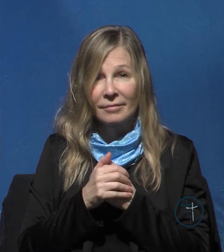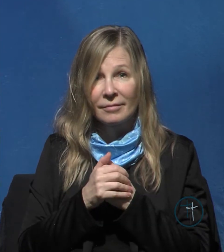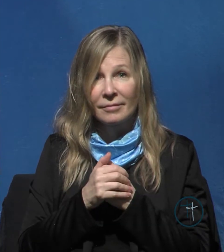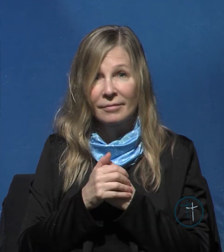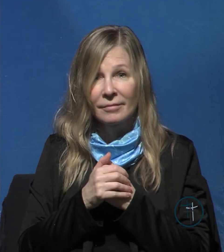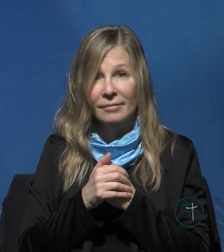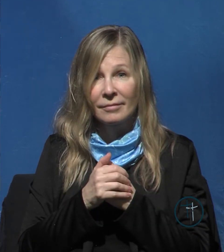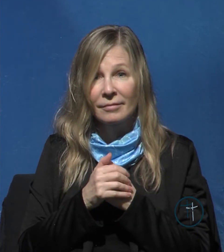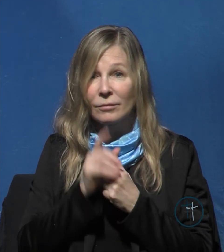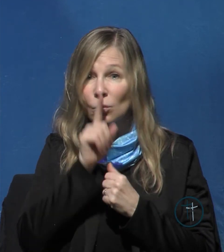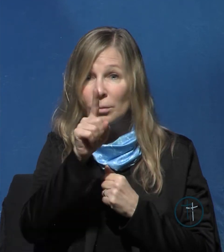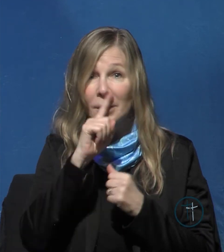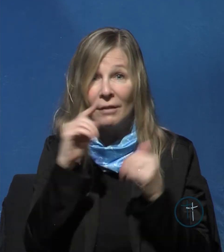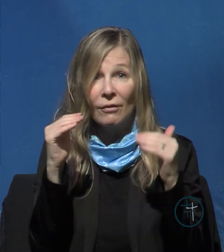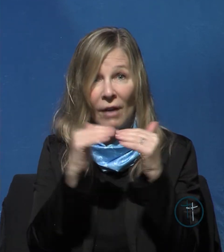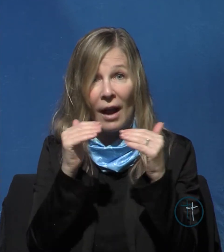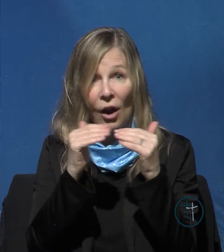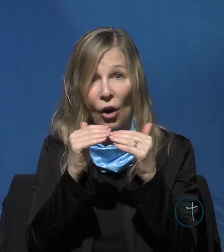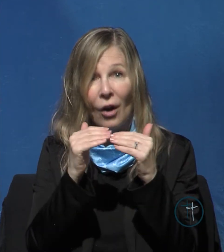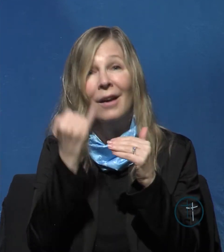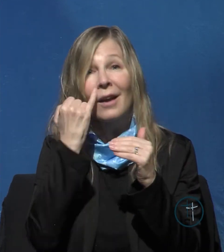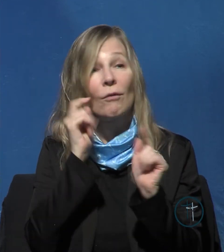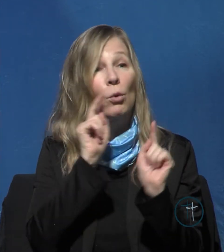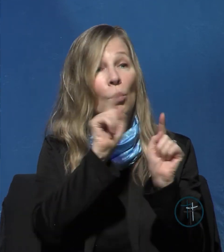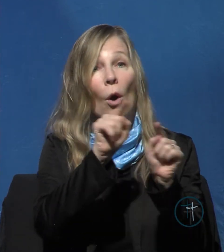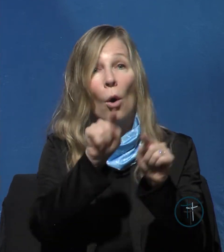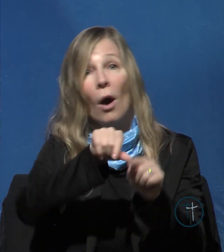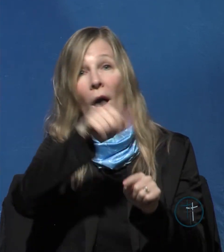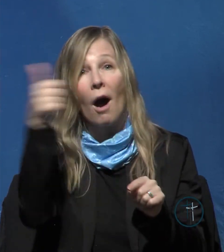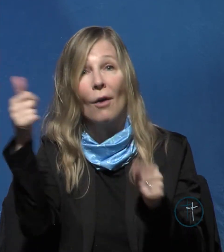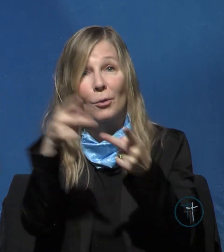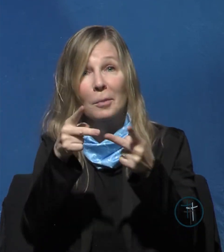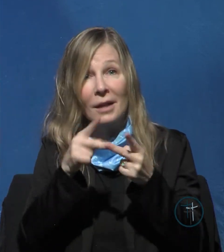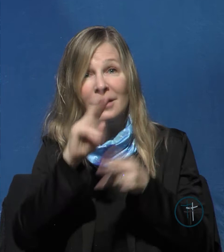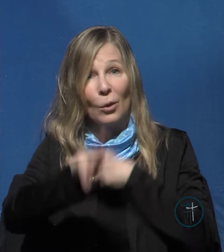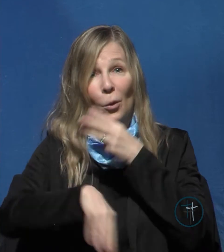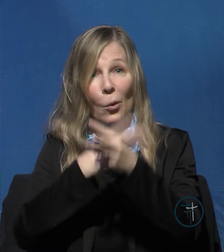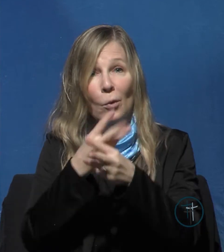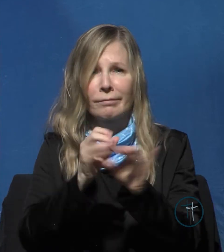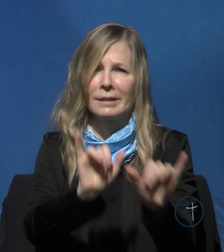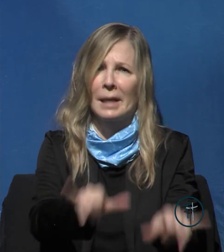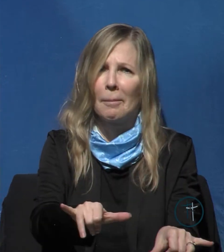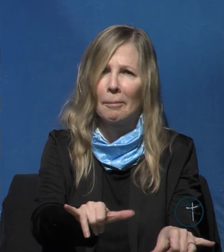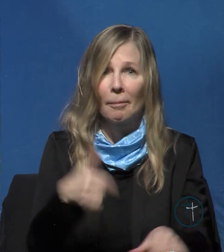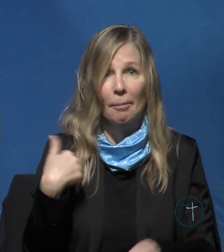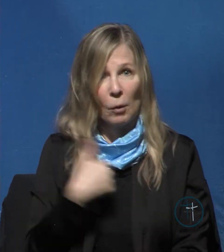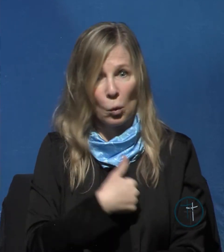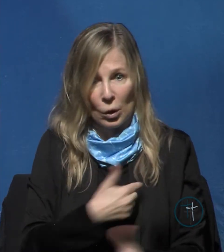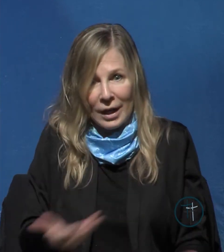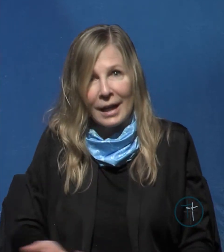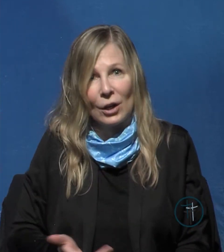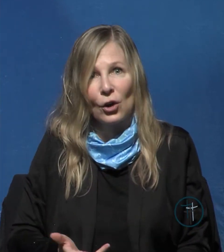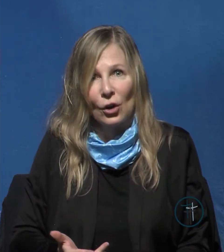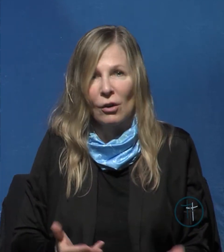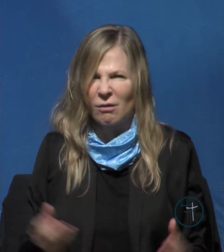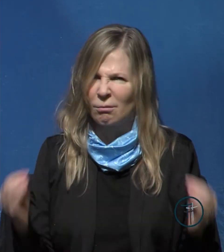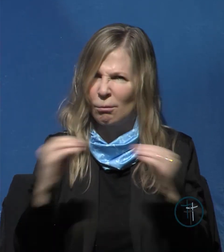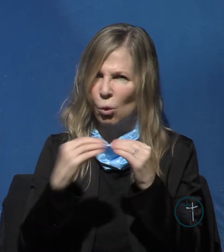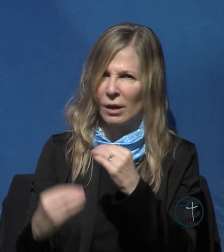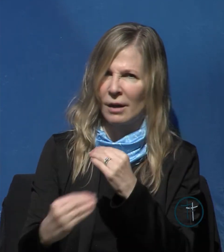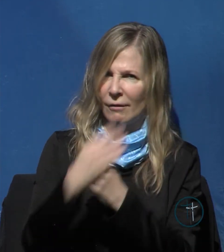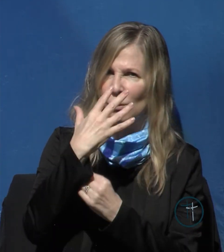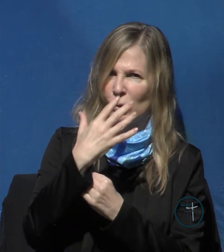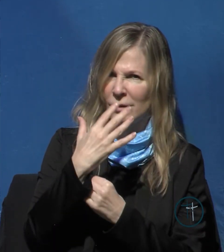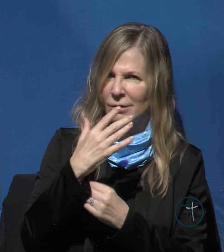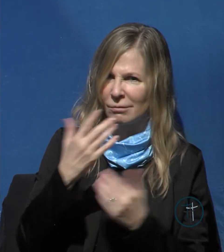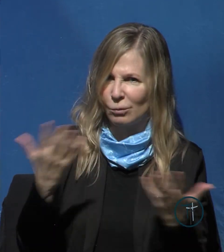Now, in fairness, if you go anywhere else in the world, it's the same thing. But this is where we are. We're more influenced by what happens here.